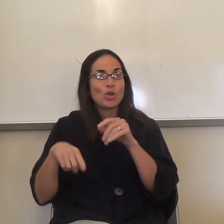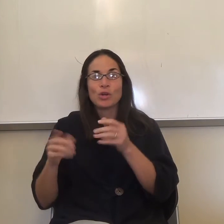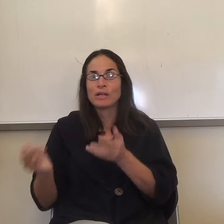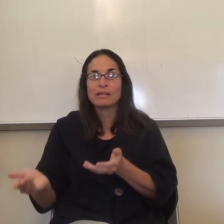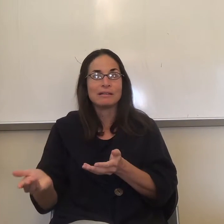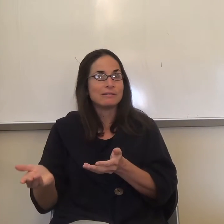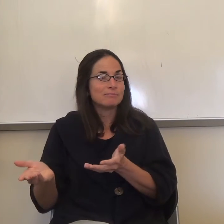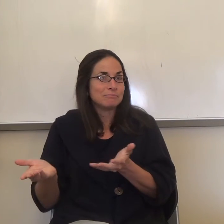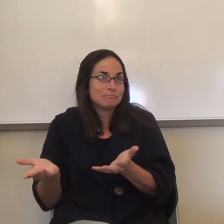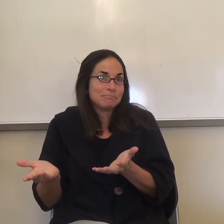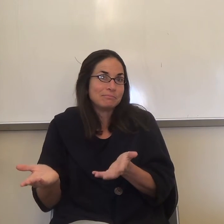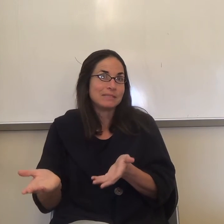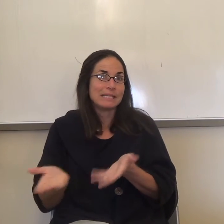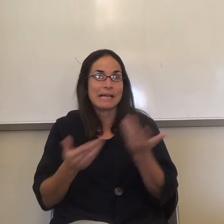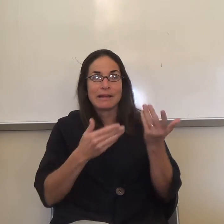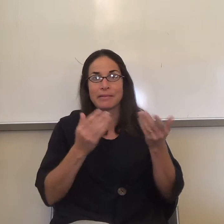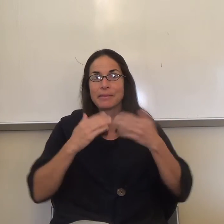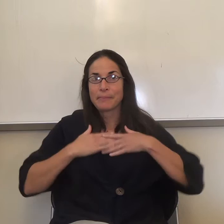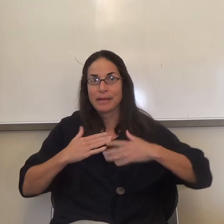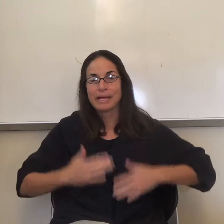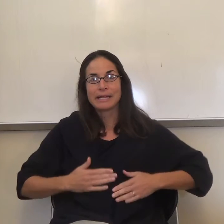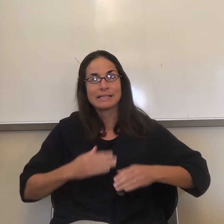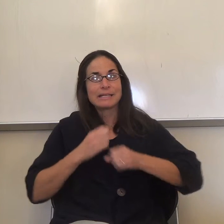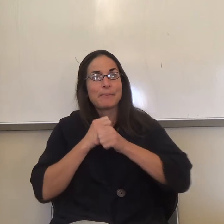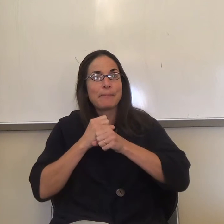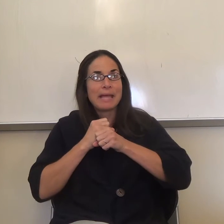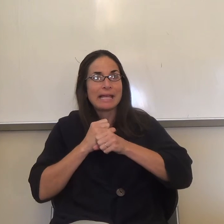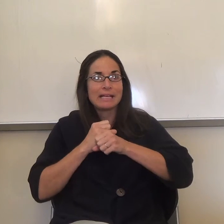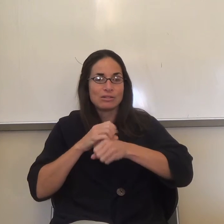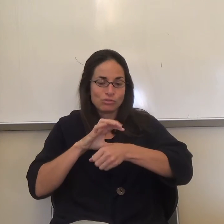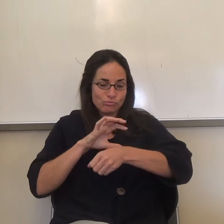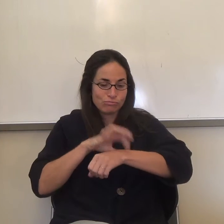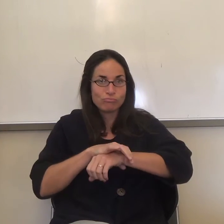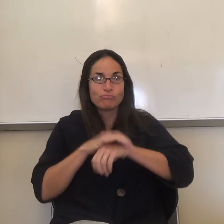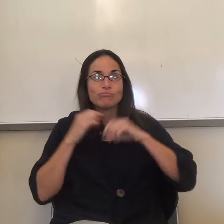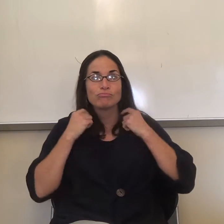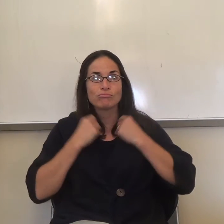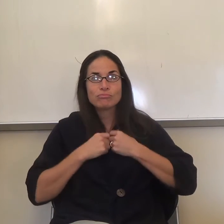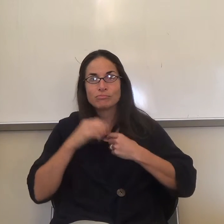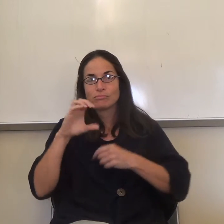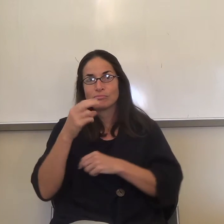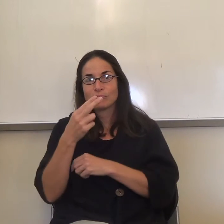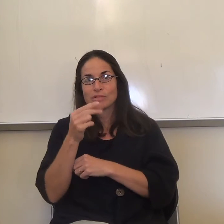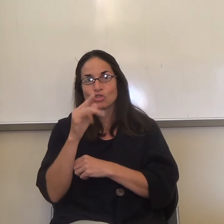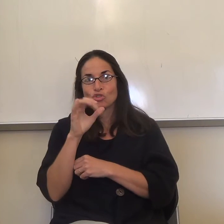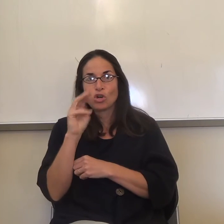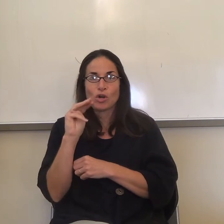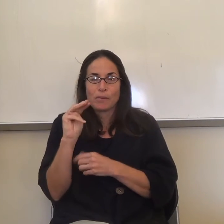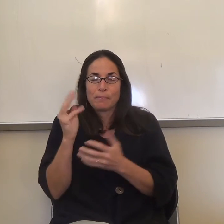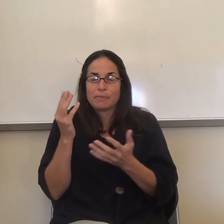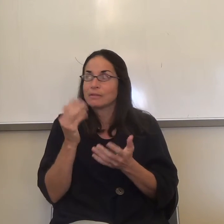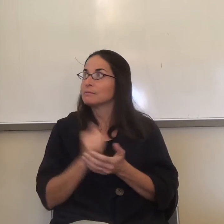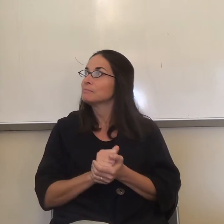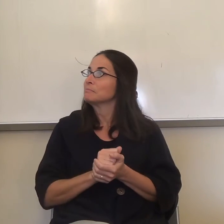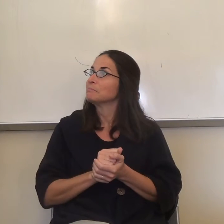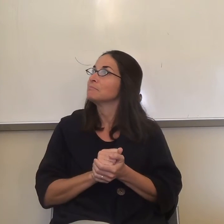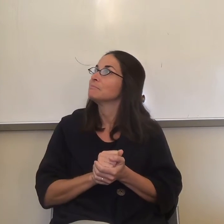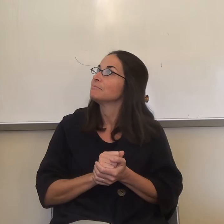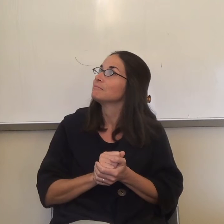bodies and make charms out of them, okay? What's the next reason? Was the priest there?